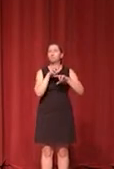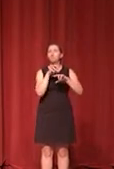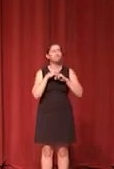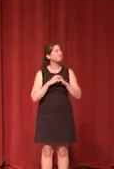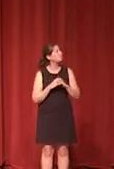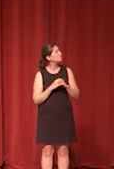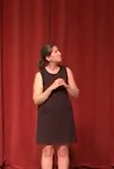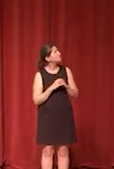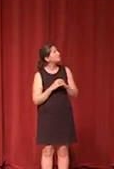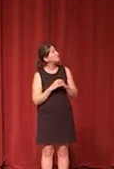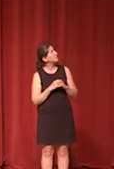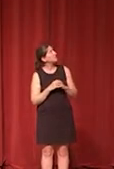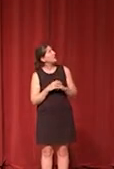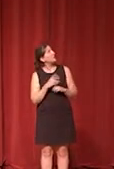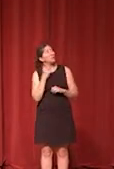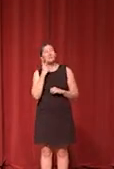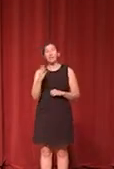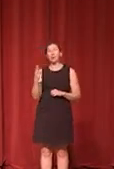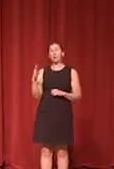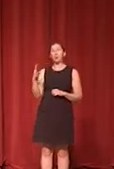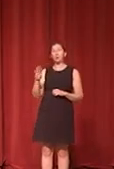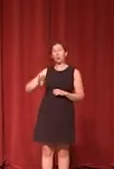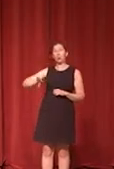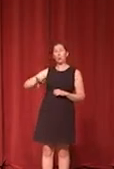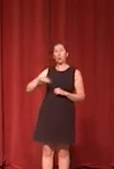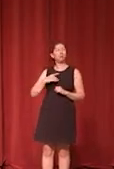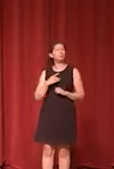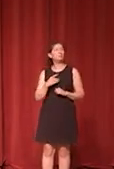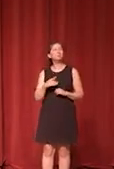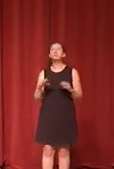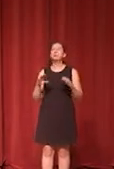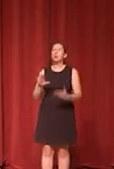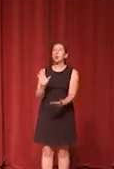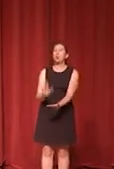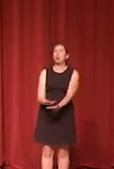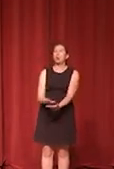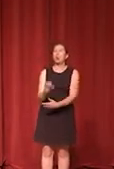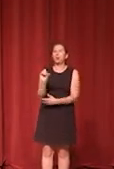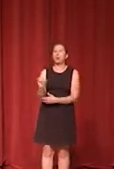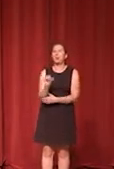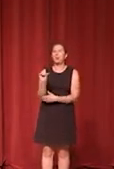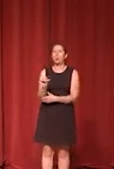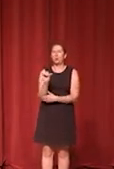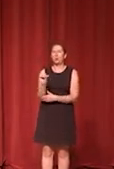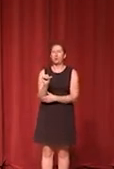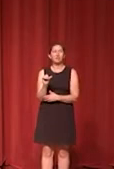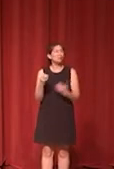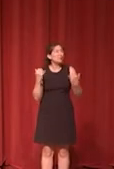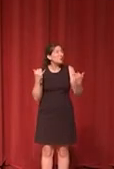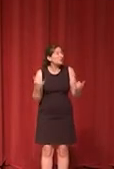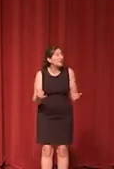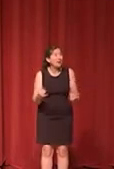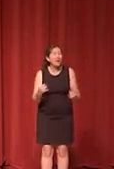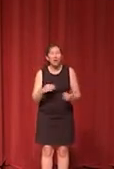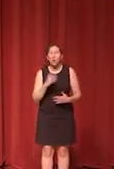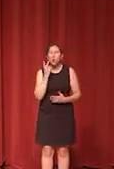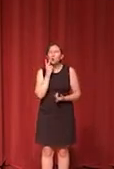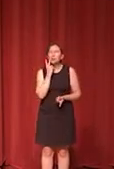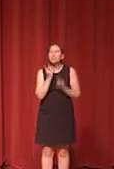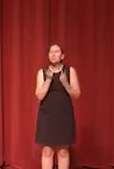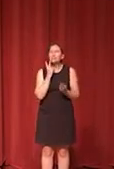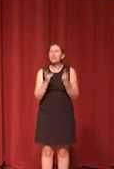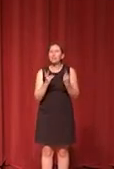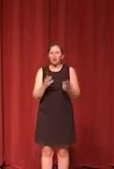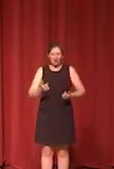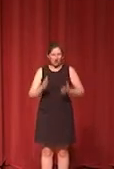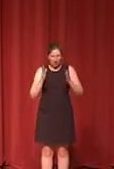left-hand side, this person has low levels of amyloid. So again, now we can see in a living person, do they have elevated